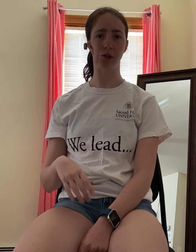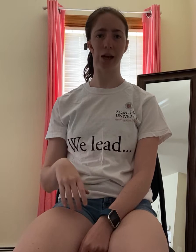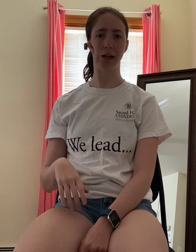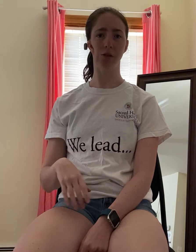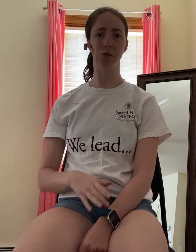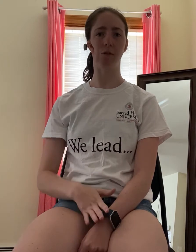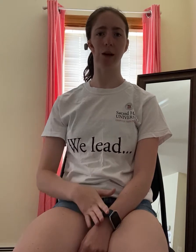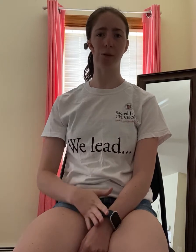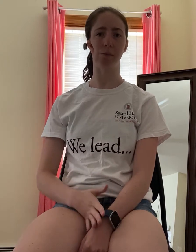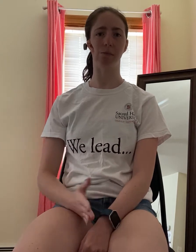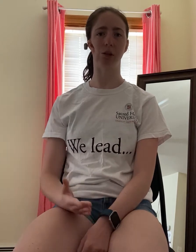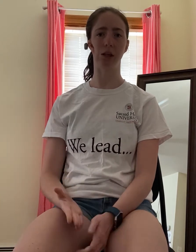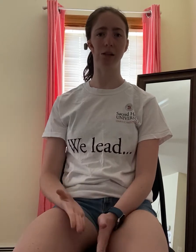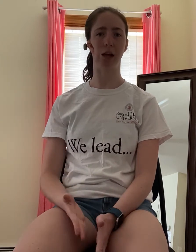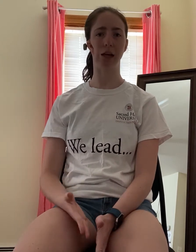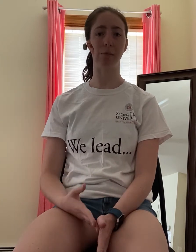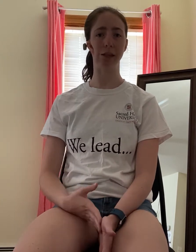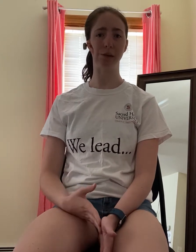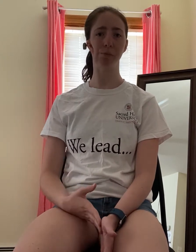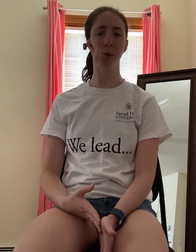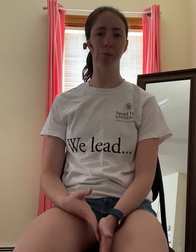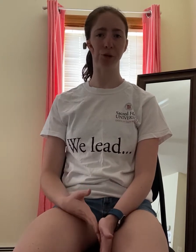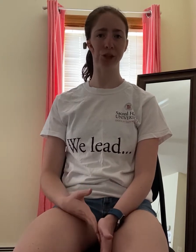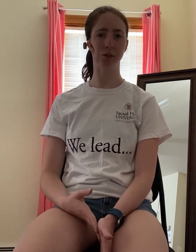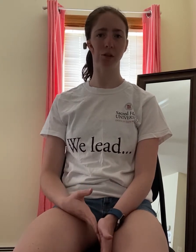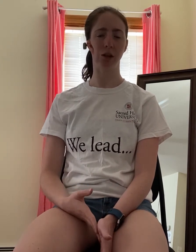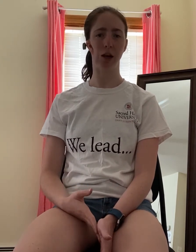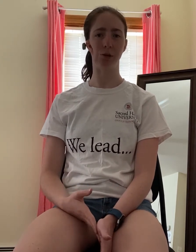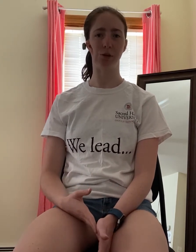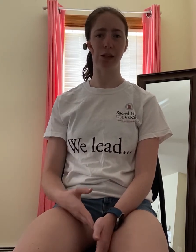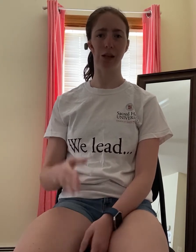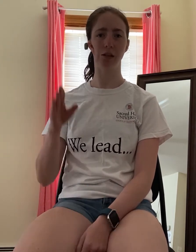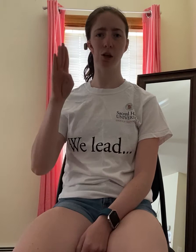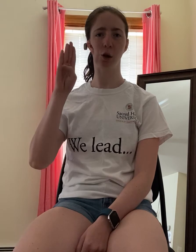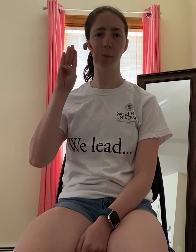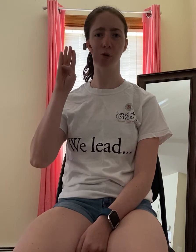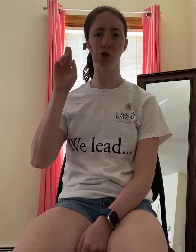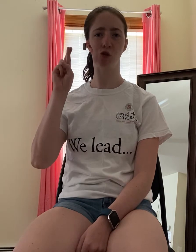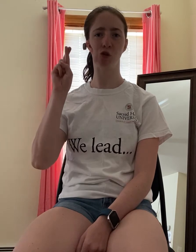sign it. So if I was going to sign my name, Bridget, I would do it like this.